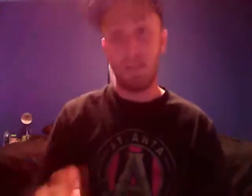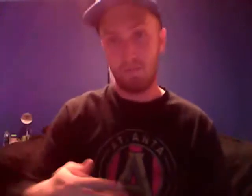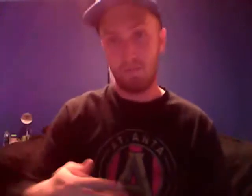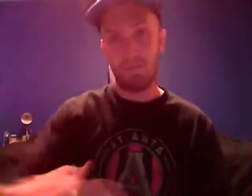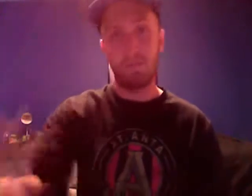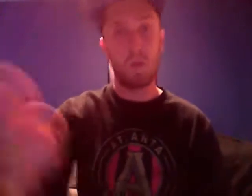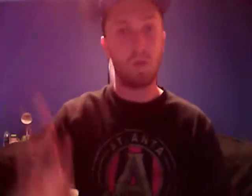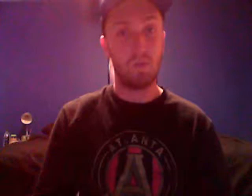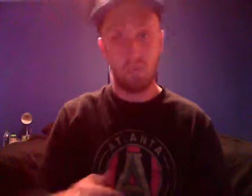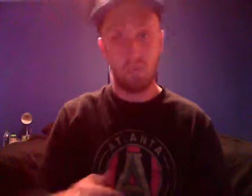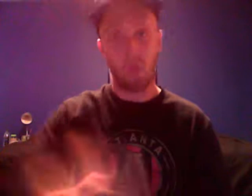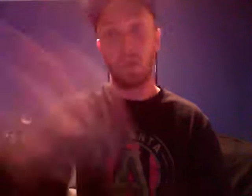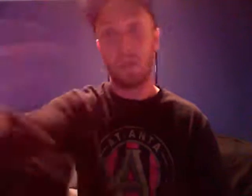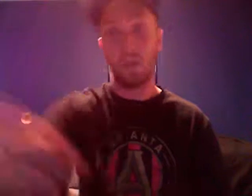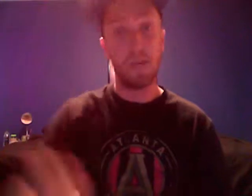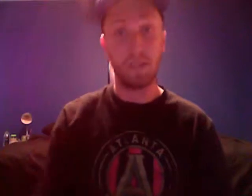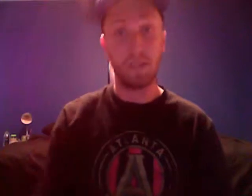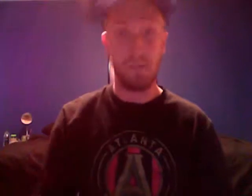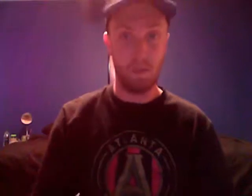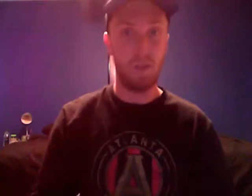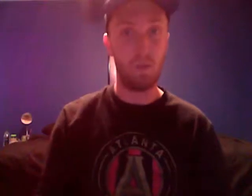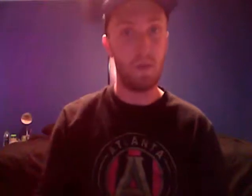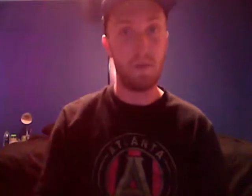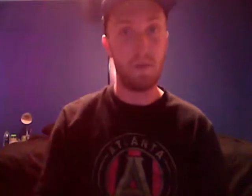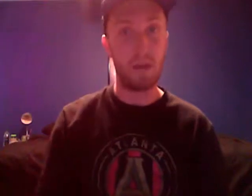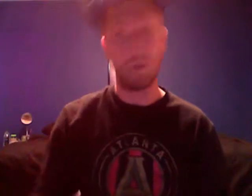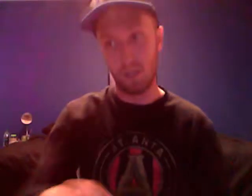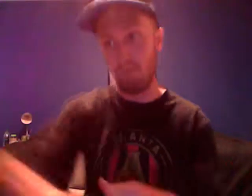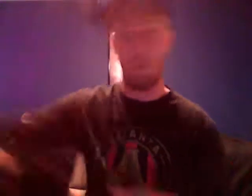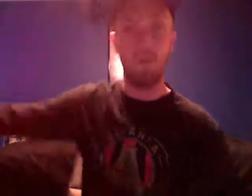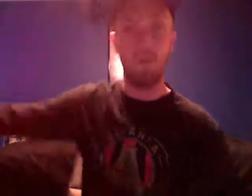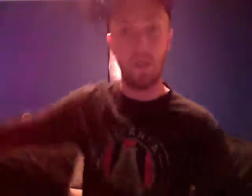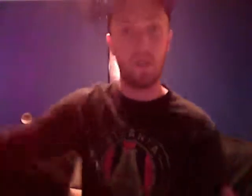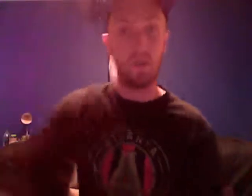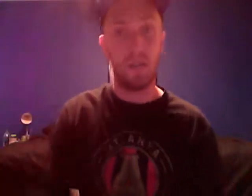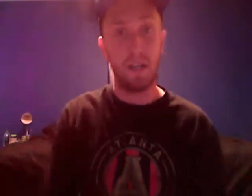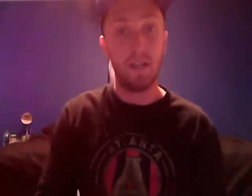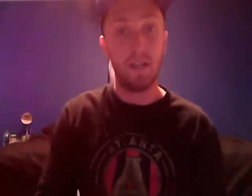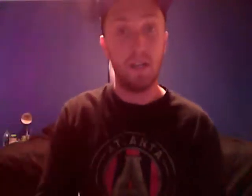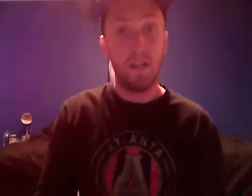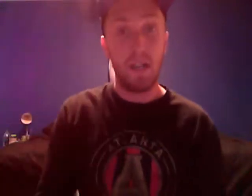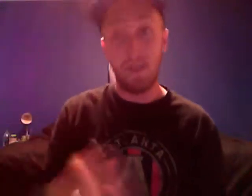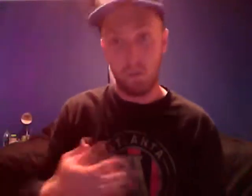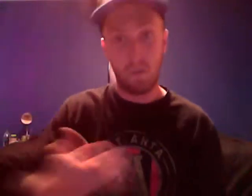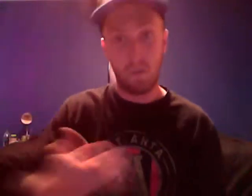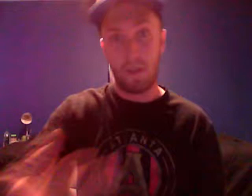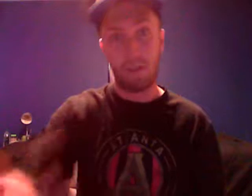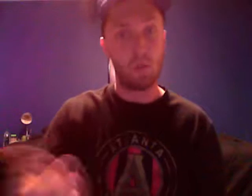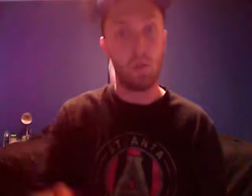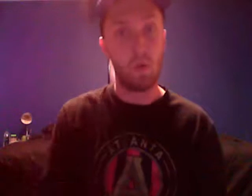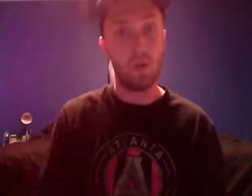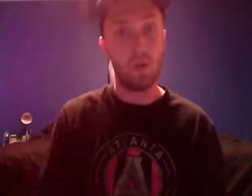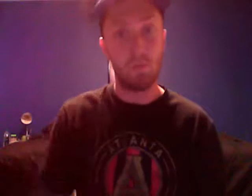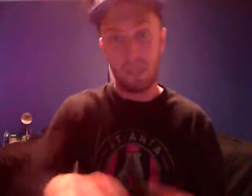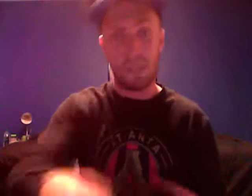then ball goes the other way because the defender won the battle because he pulled Villalba aside, and then I think it was Carmona kind